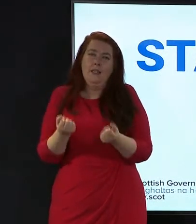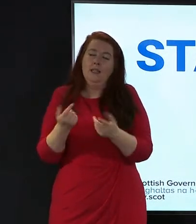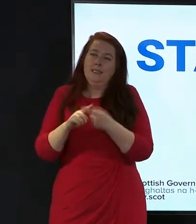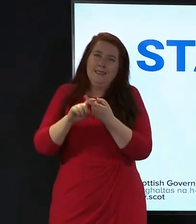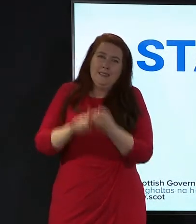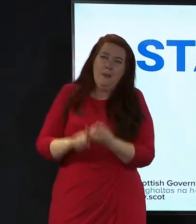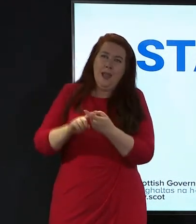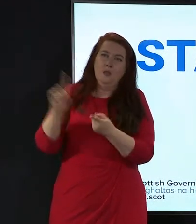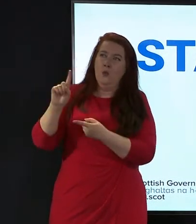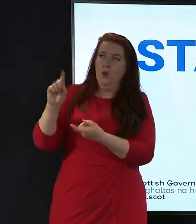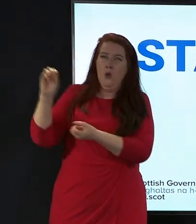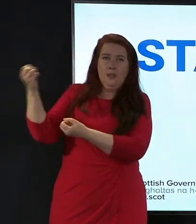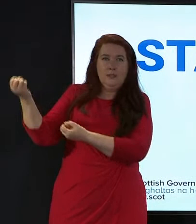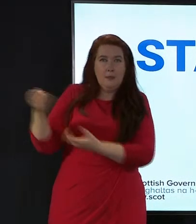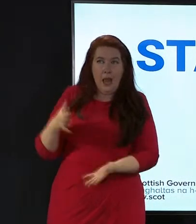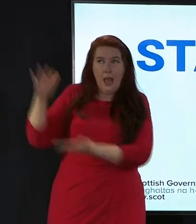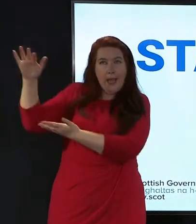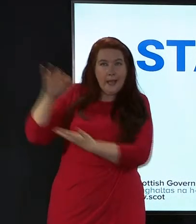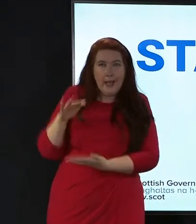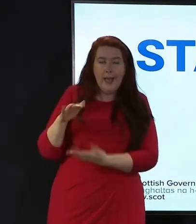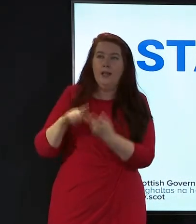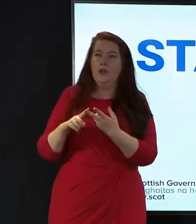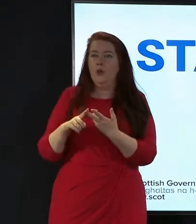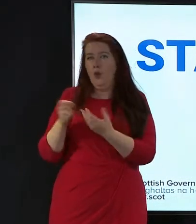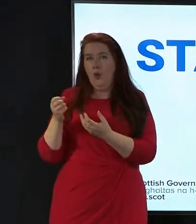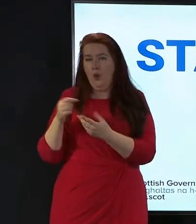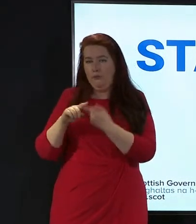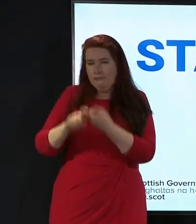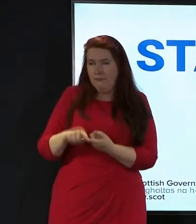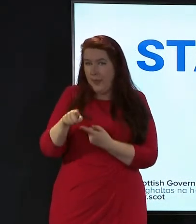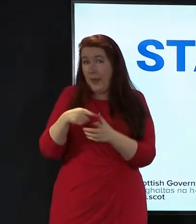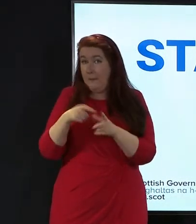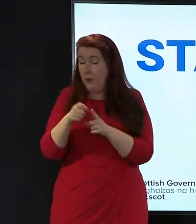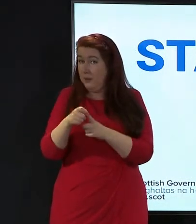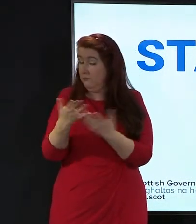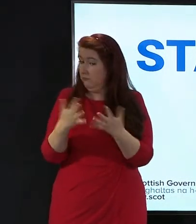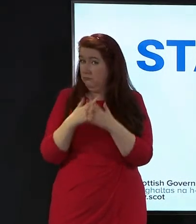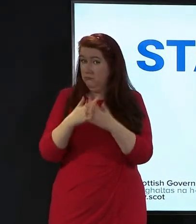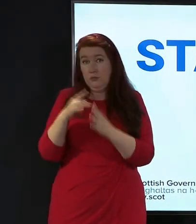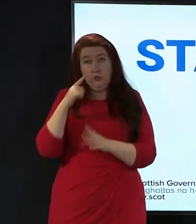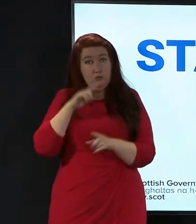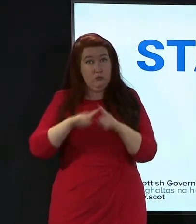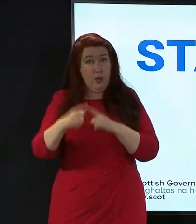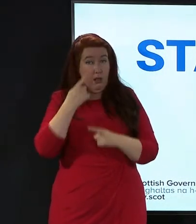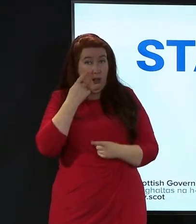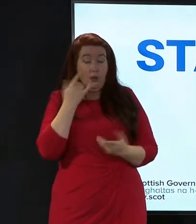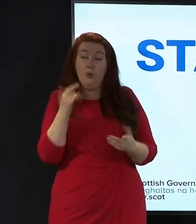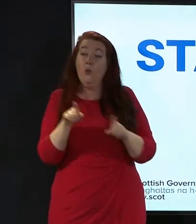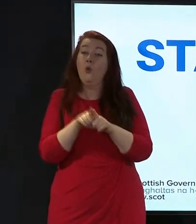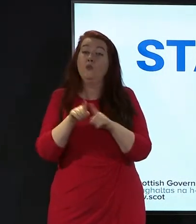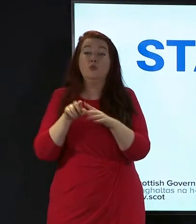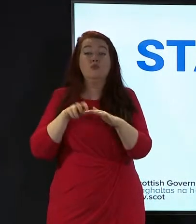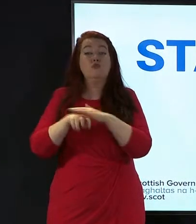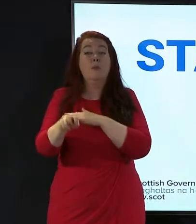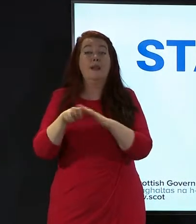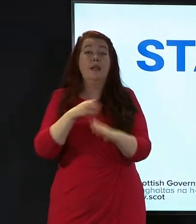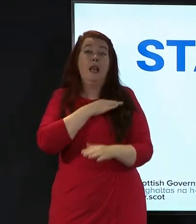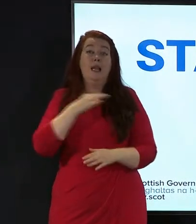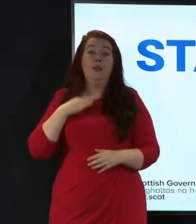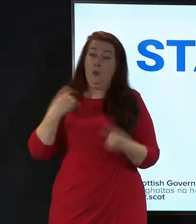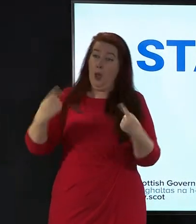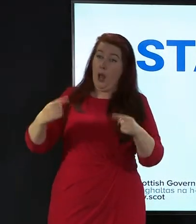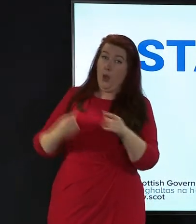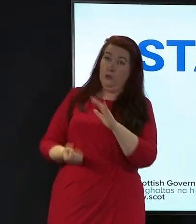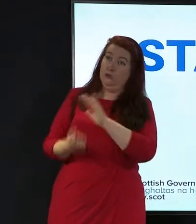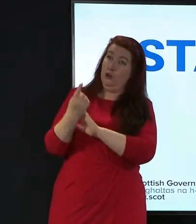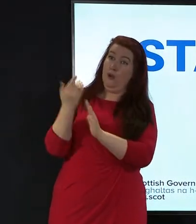and the appointments that we can then support with supply on any given day. But you can try and bring it forward. And if there are drop-in clinics allowing you just to turn up,